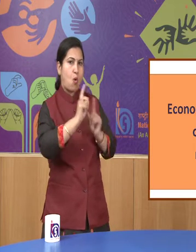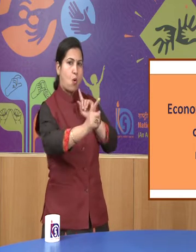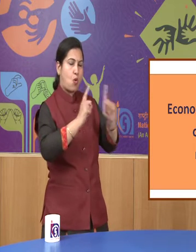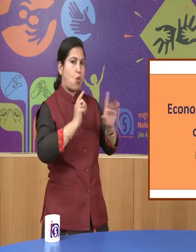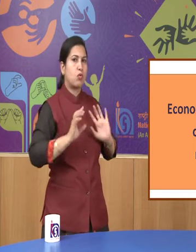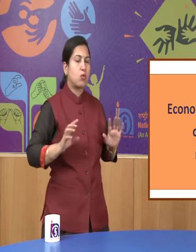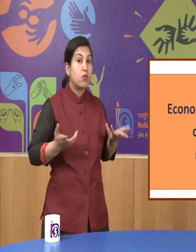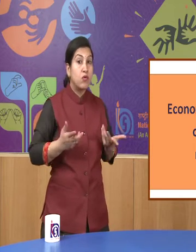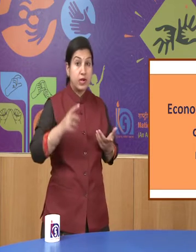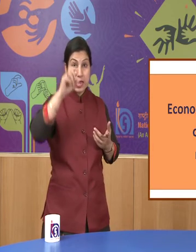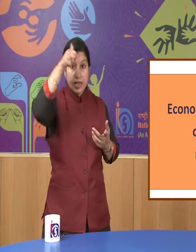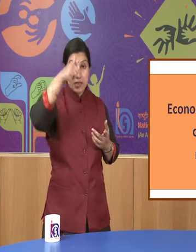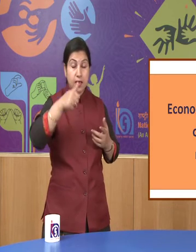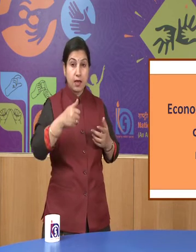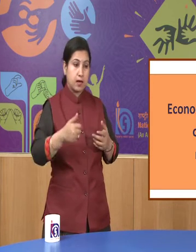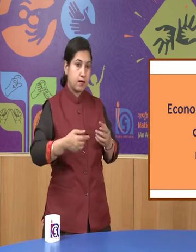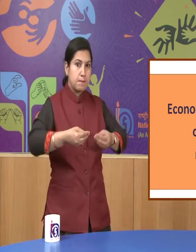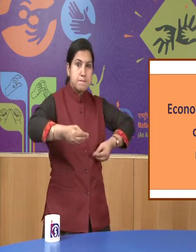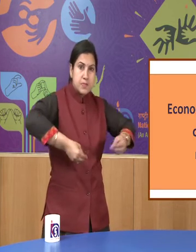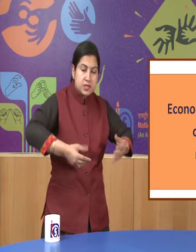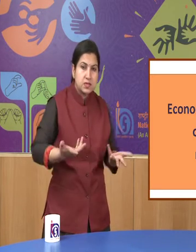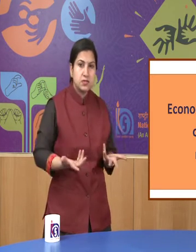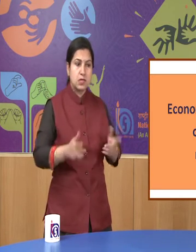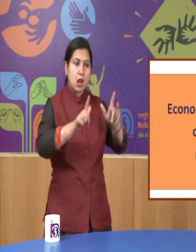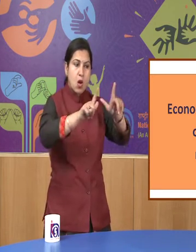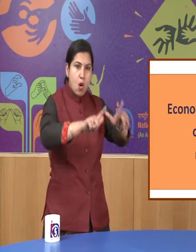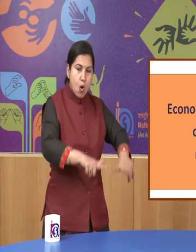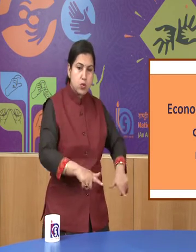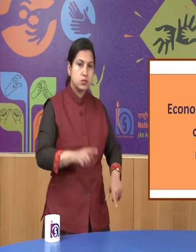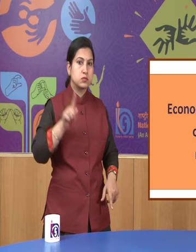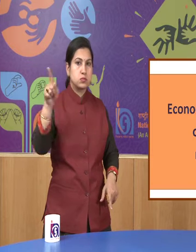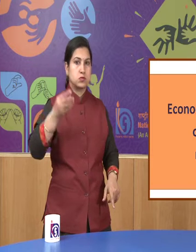that Indian trade and industry was badly affected.